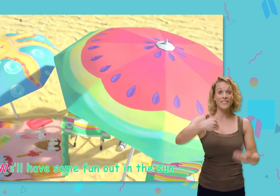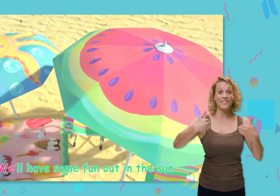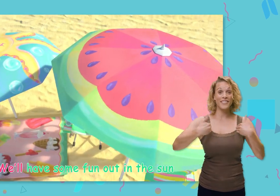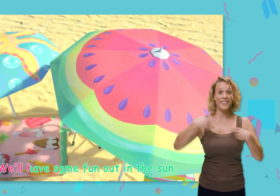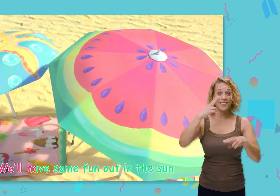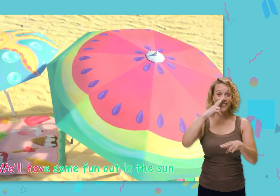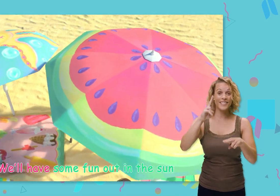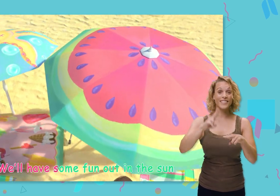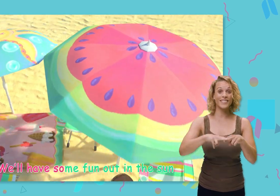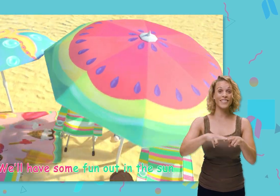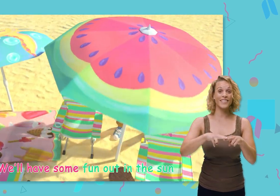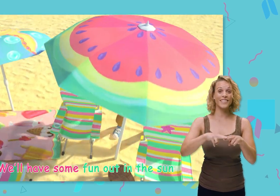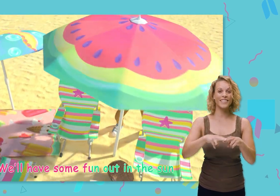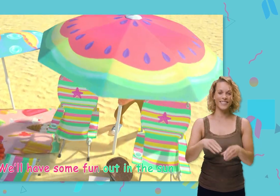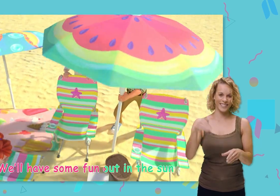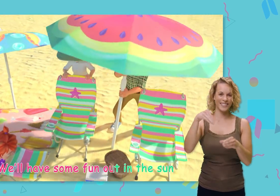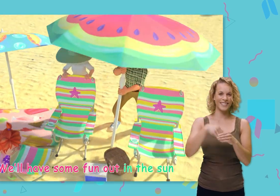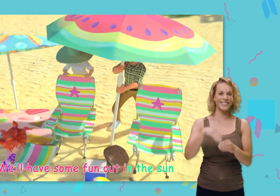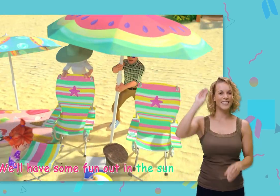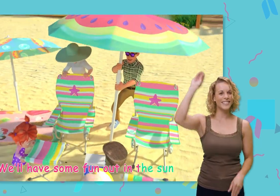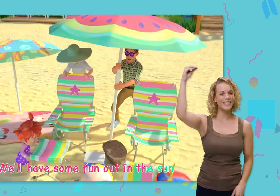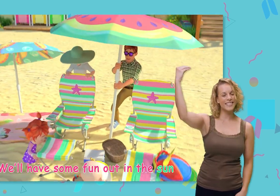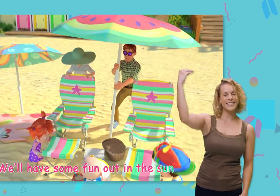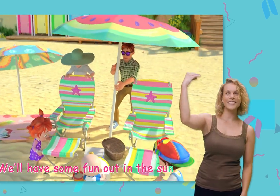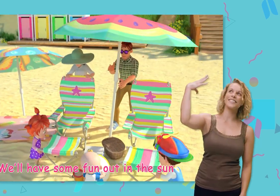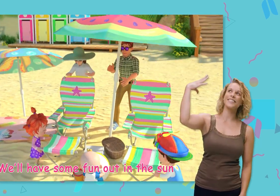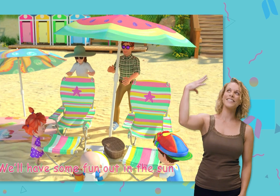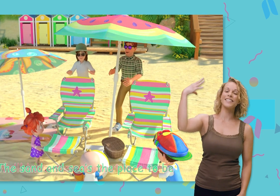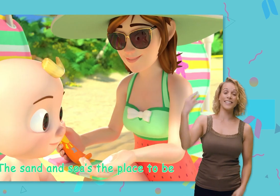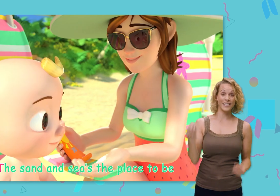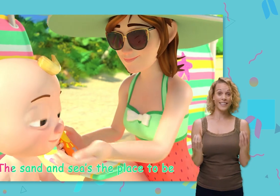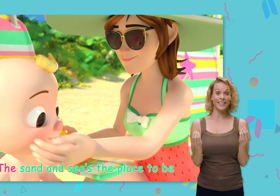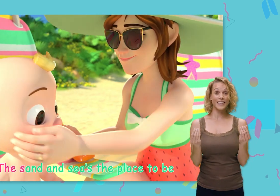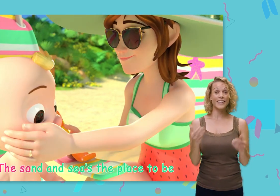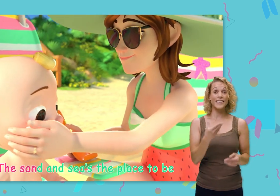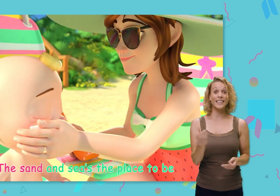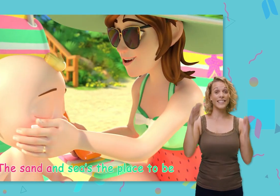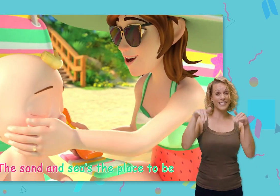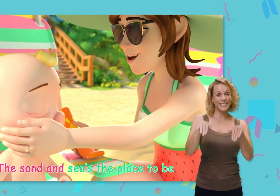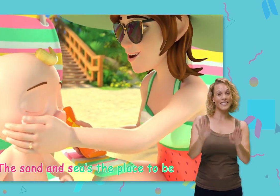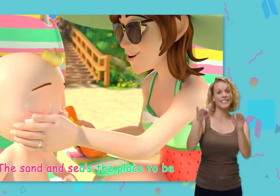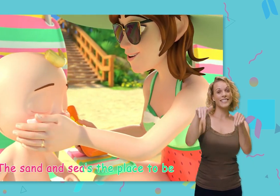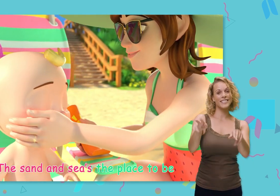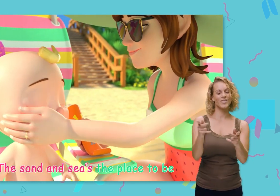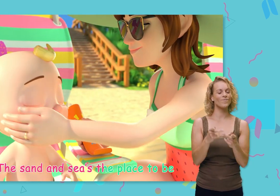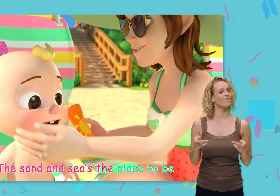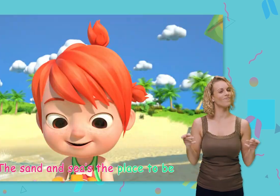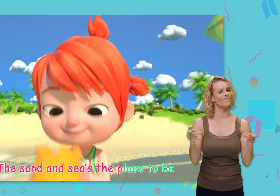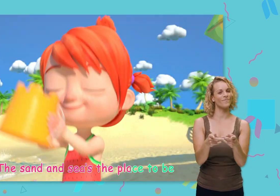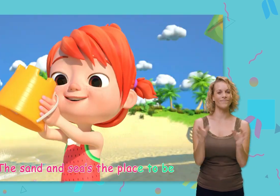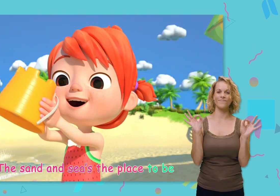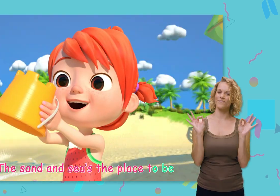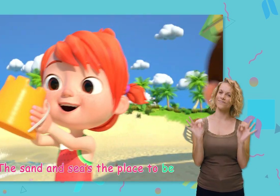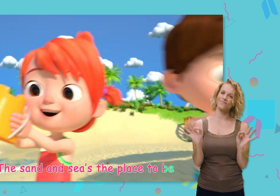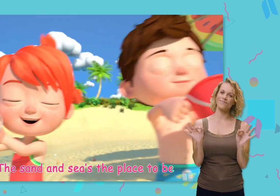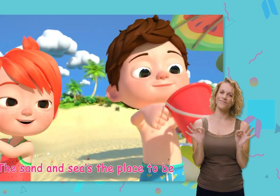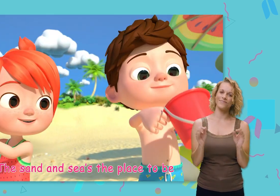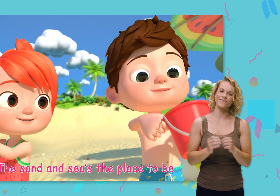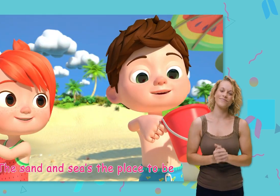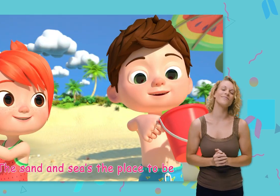we'll have some fun out in the sun. The sand and sea's the place to be.